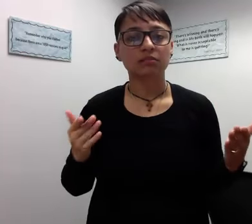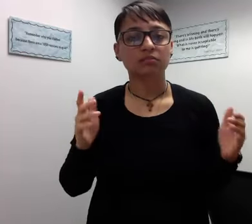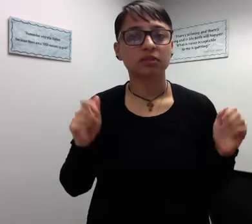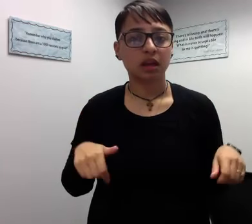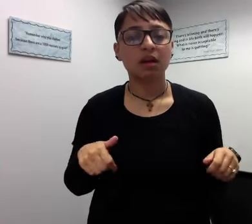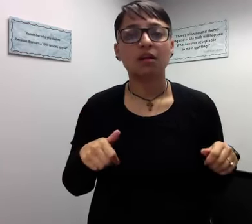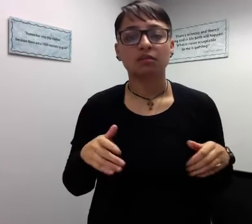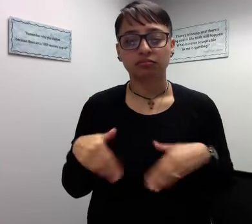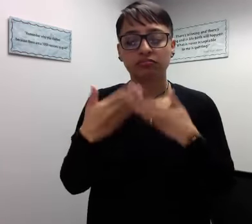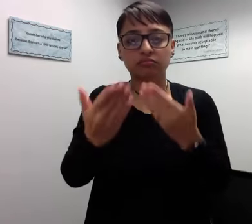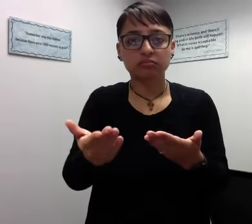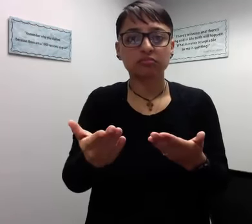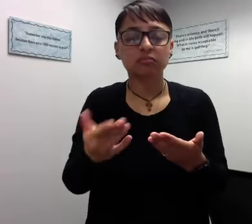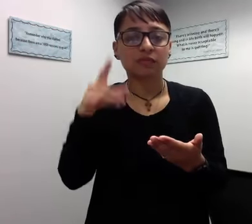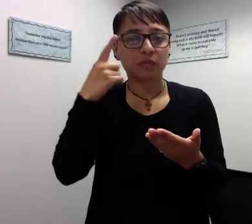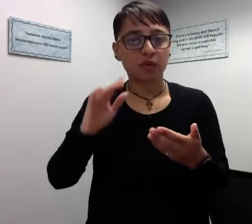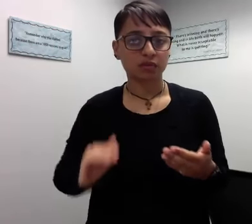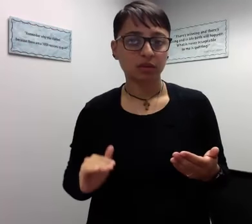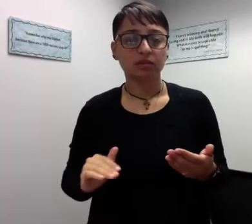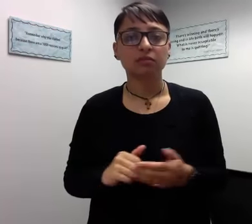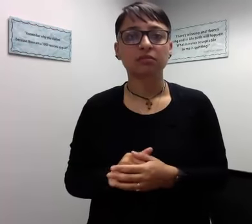provide accommodations and modifications. An